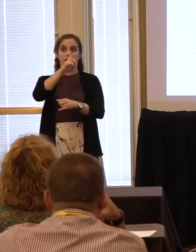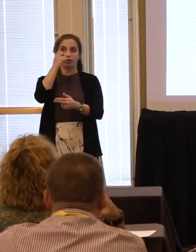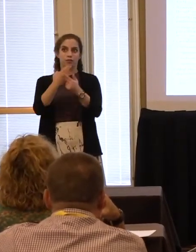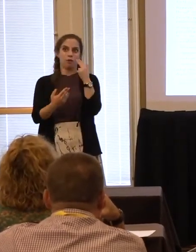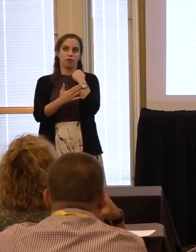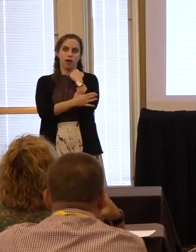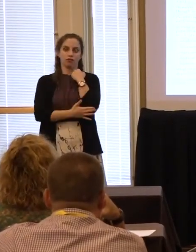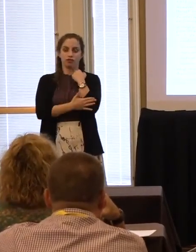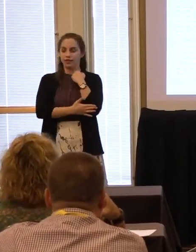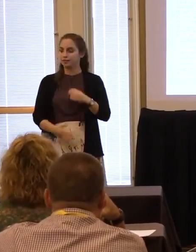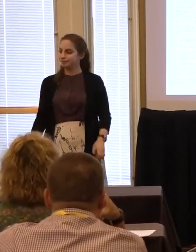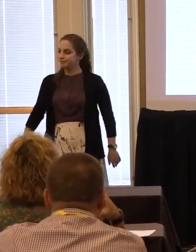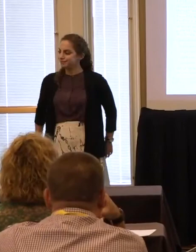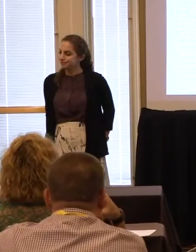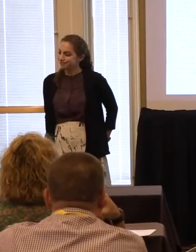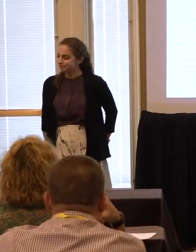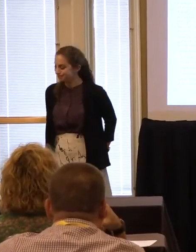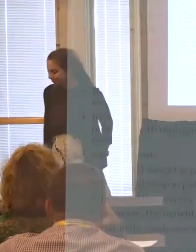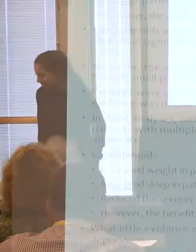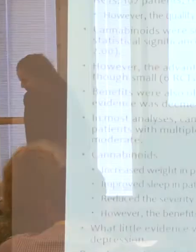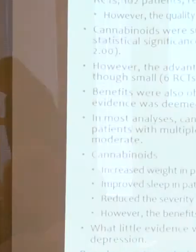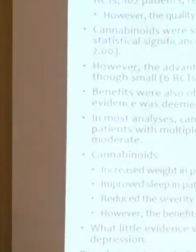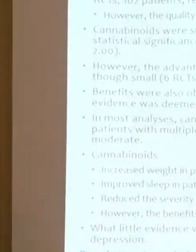countries. So